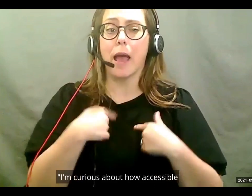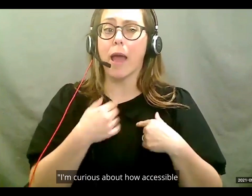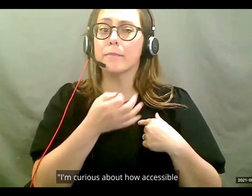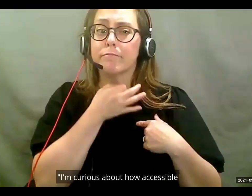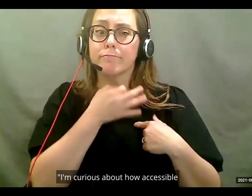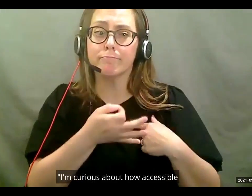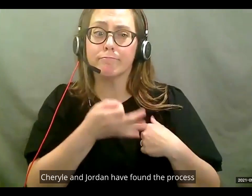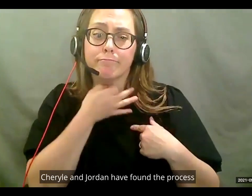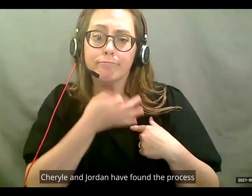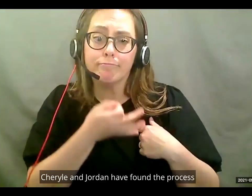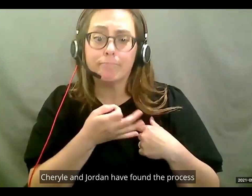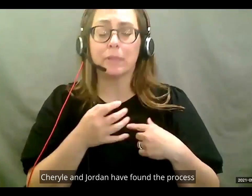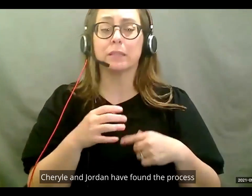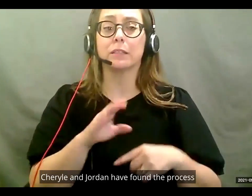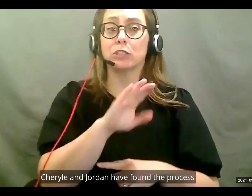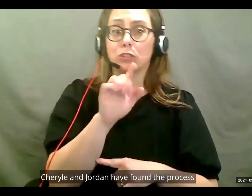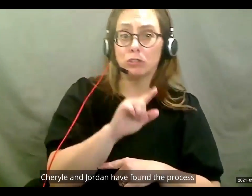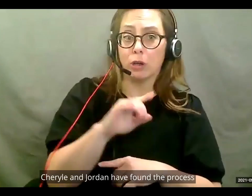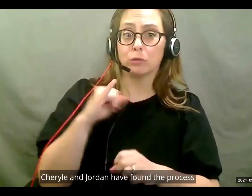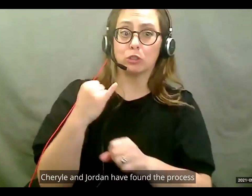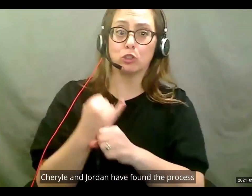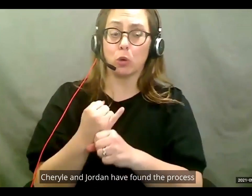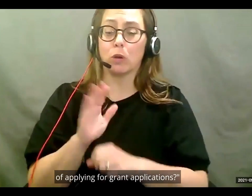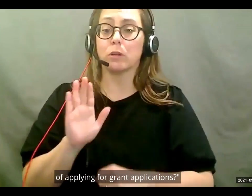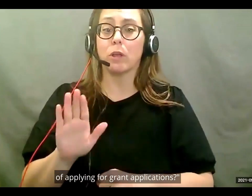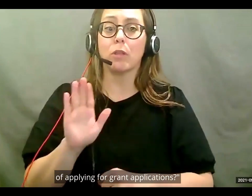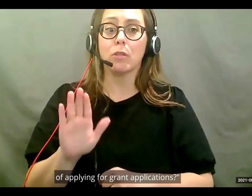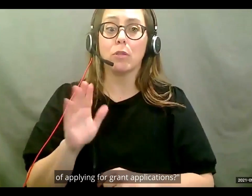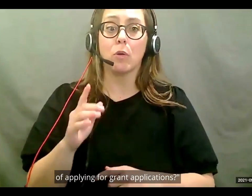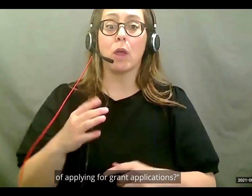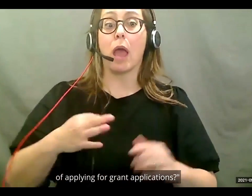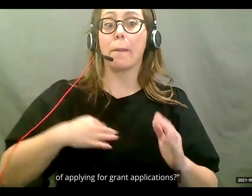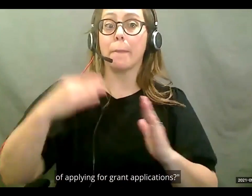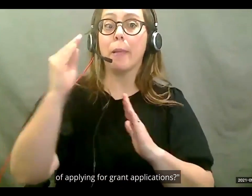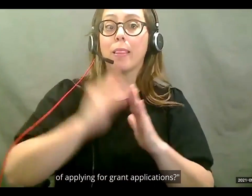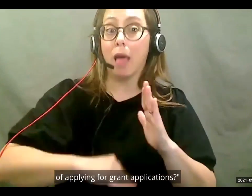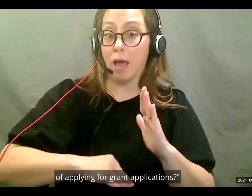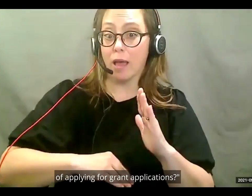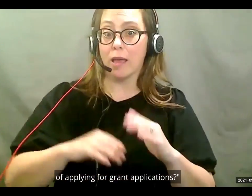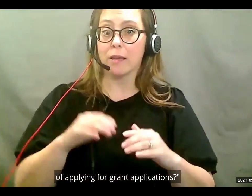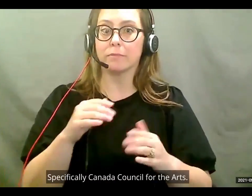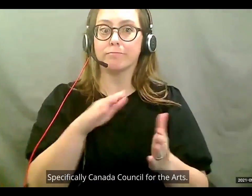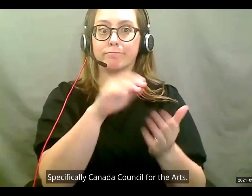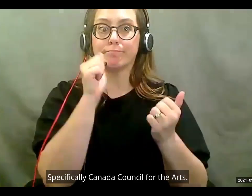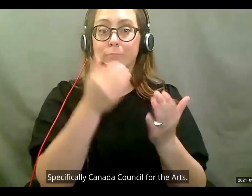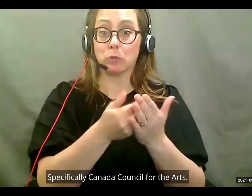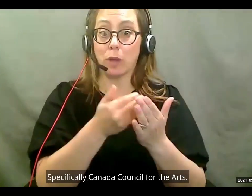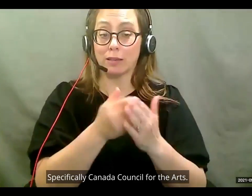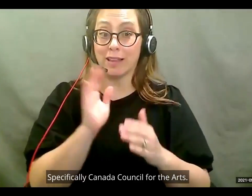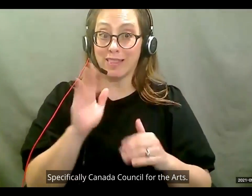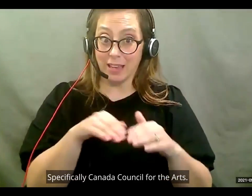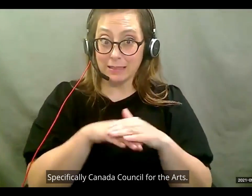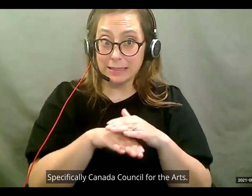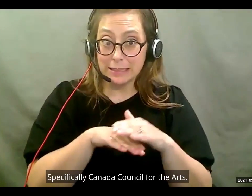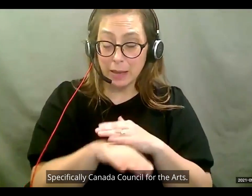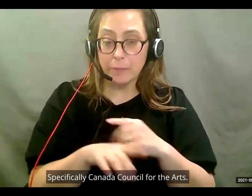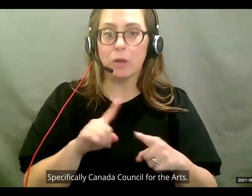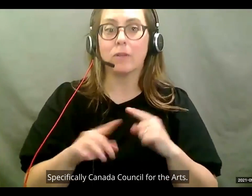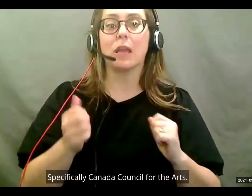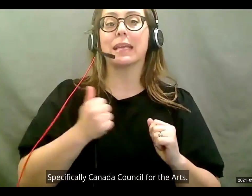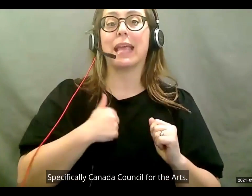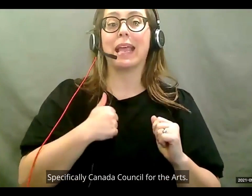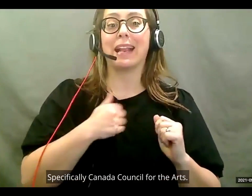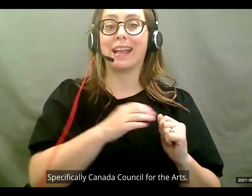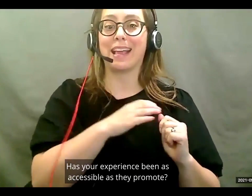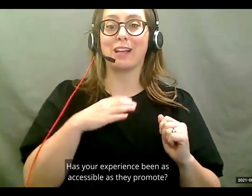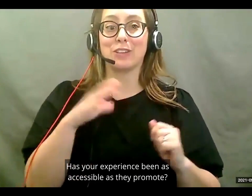how accessible Cheryle and Jordan have found the process of applying for grant applications, specifically Canada Council for the